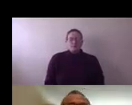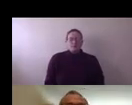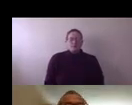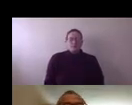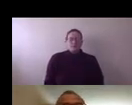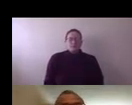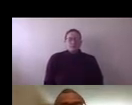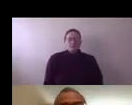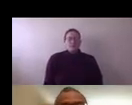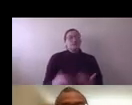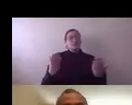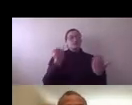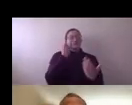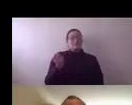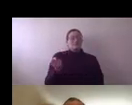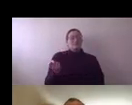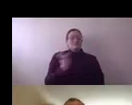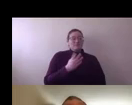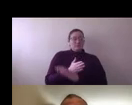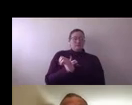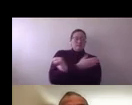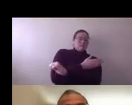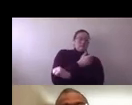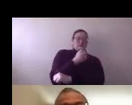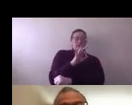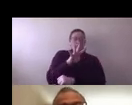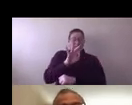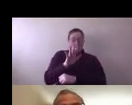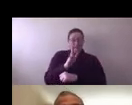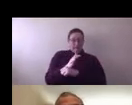So if we go back to the pre-1949 period,